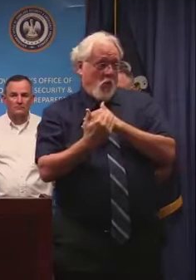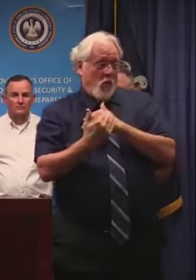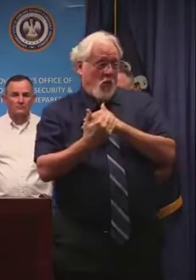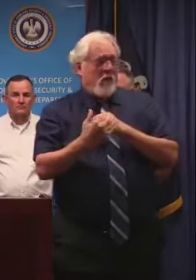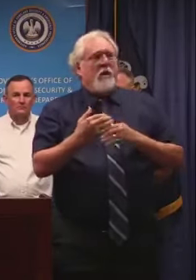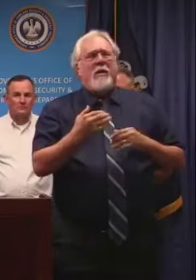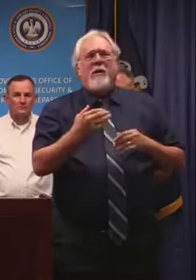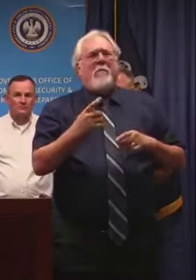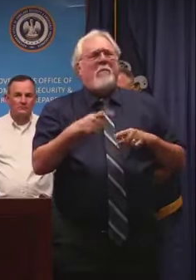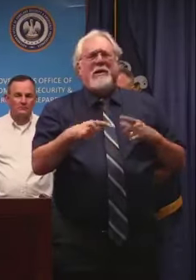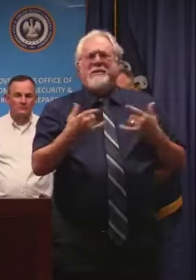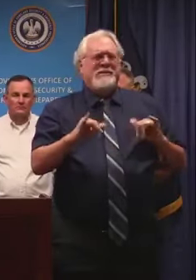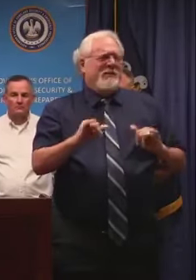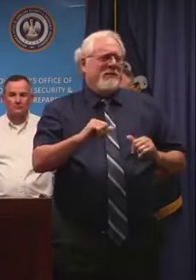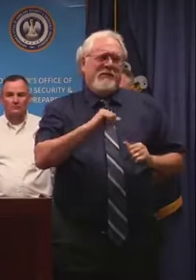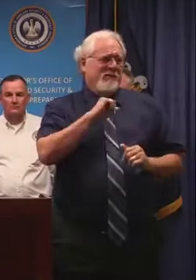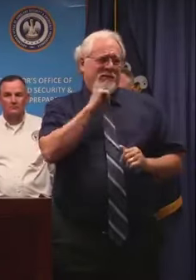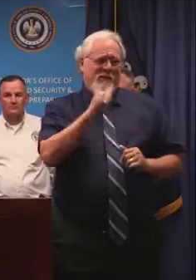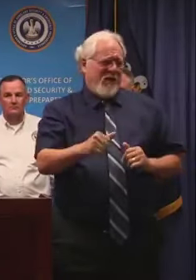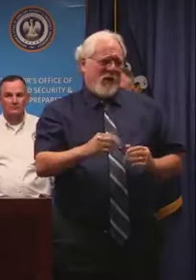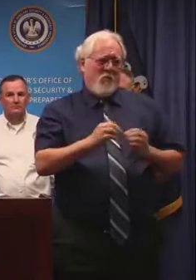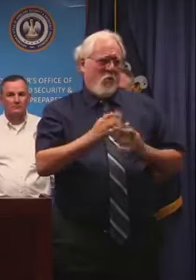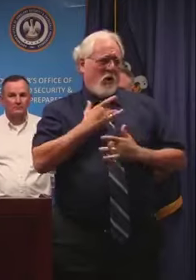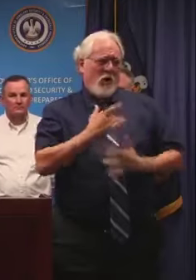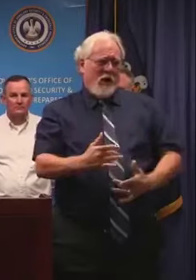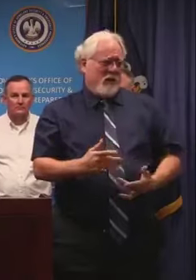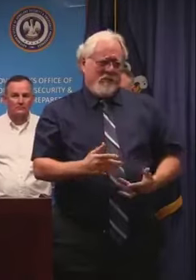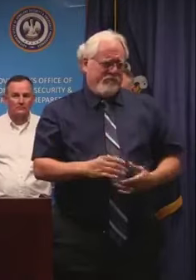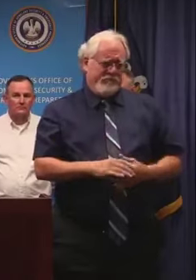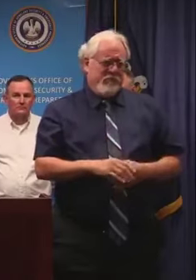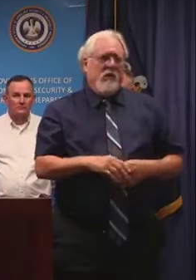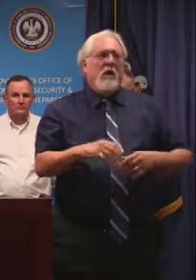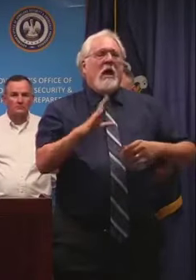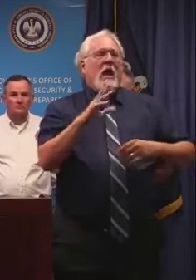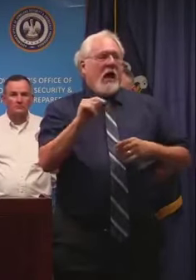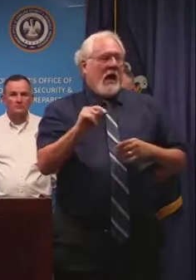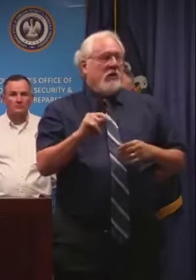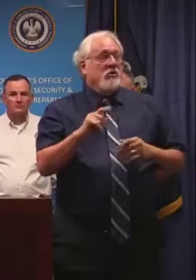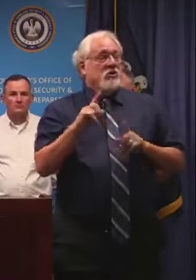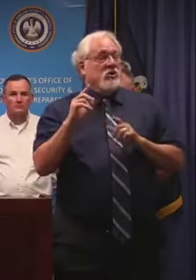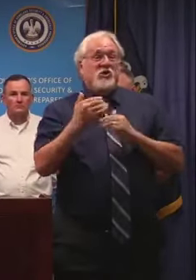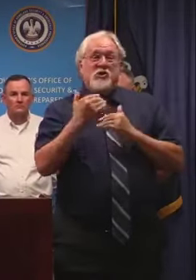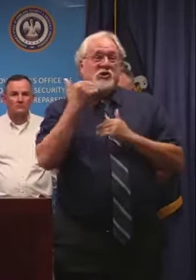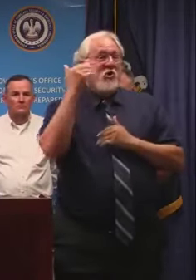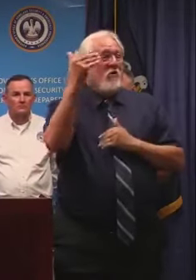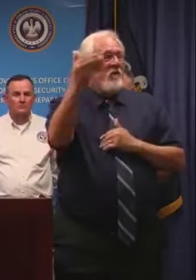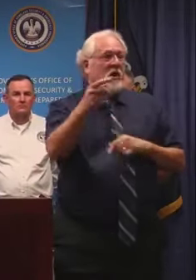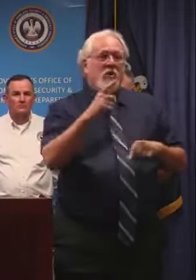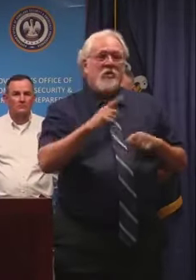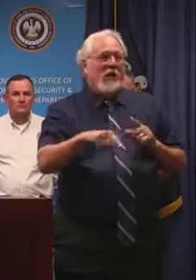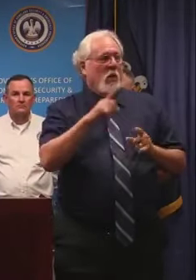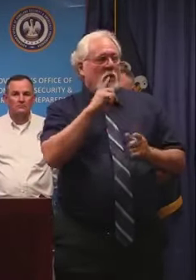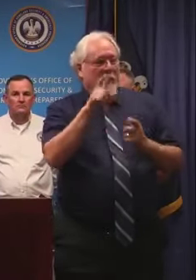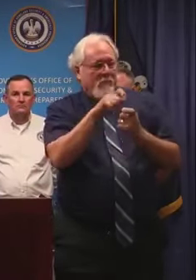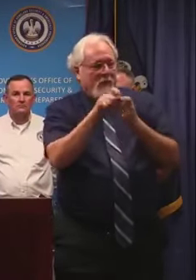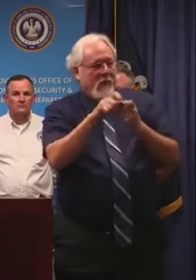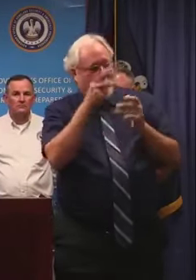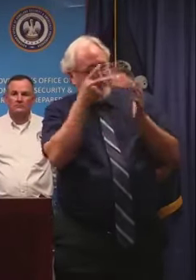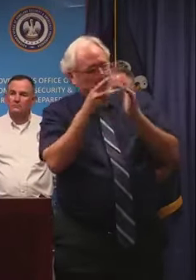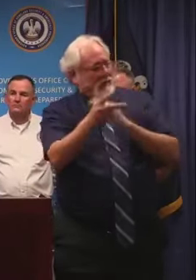It is still not. It is not more likely than not that it happens, and it's so far in the future that they can't, with any precision,